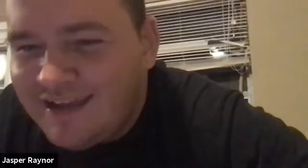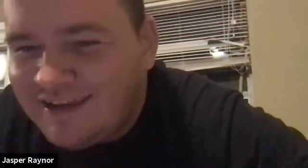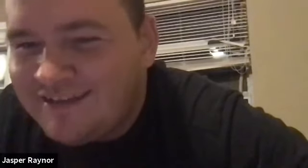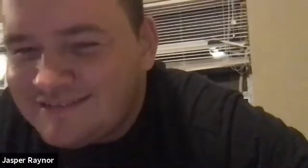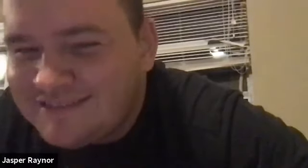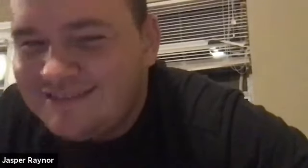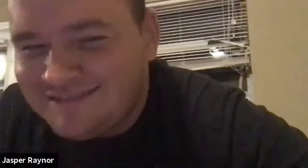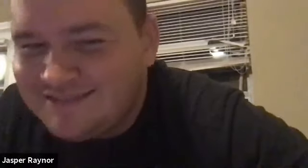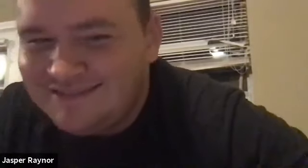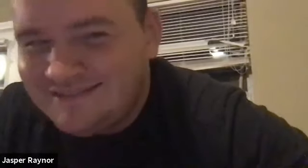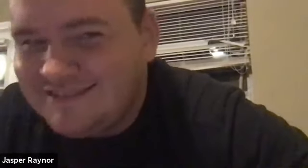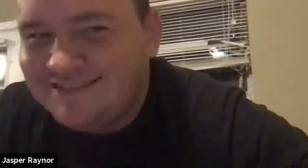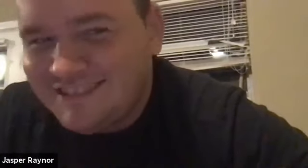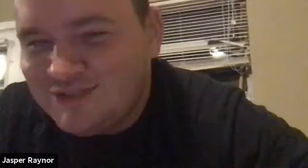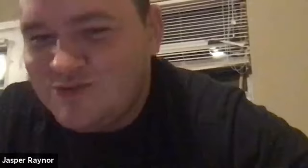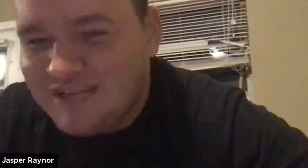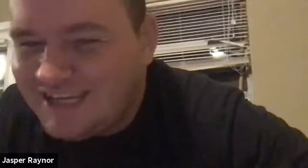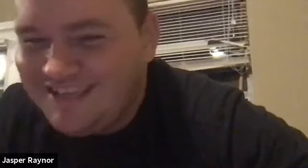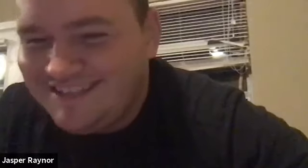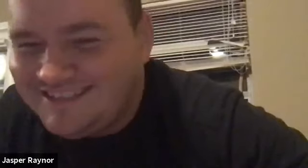Shannon. It's you again.